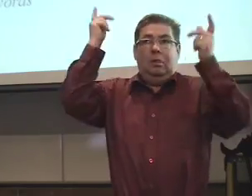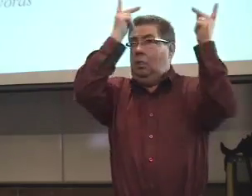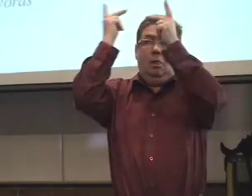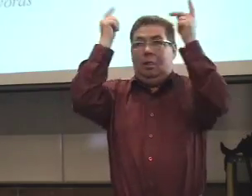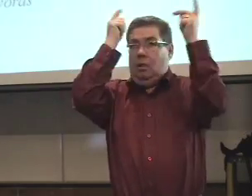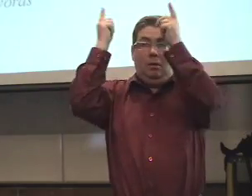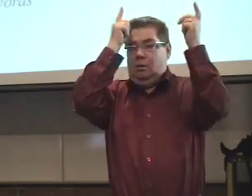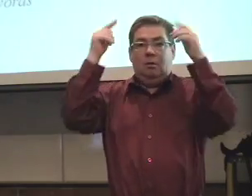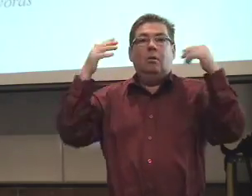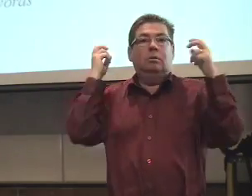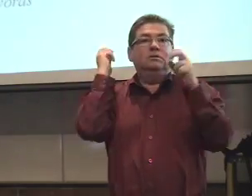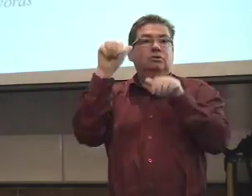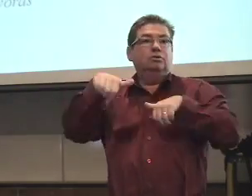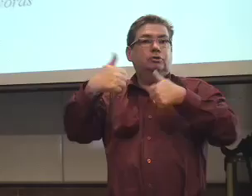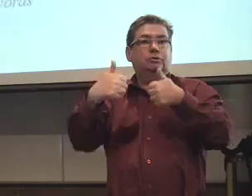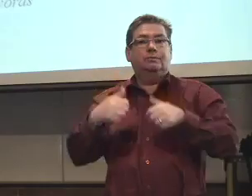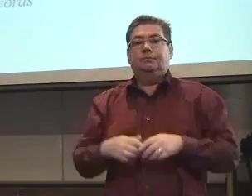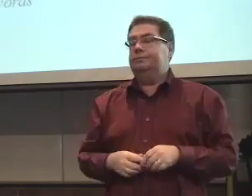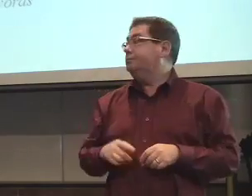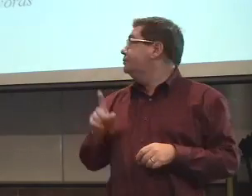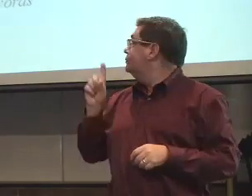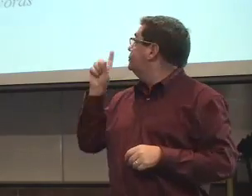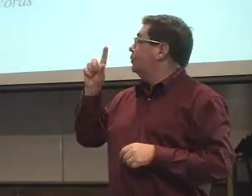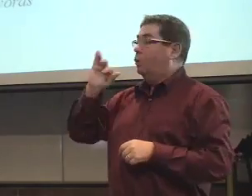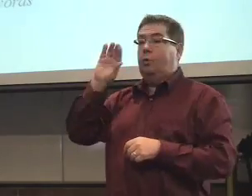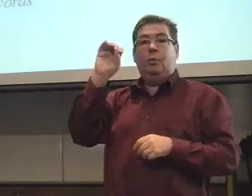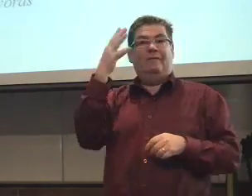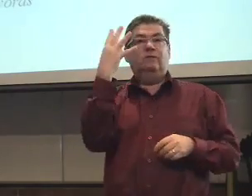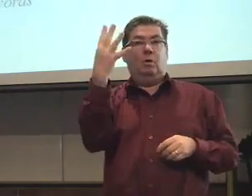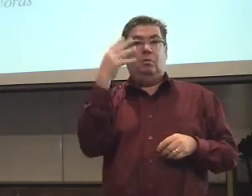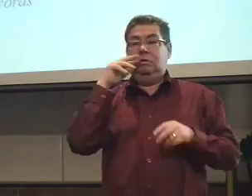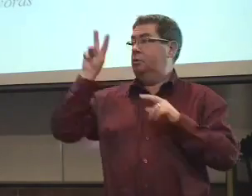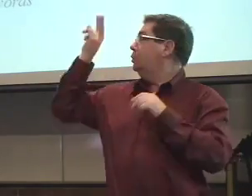And the fourth grade one, I'll give you a minute to read it.